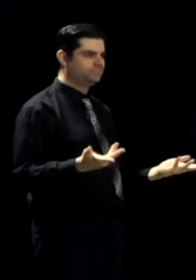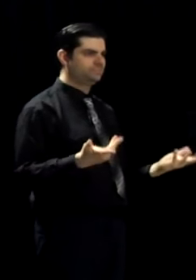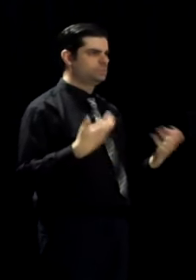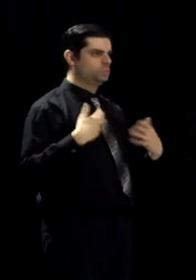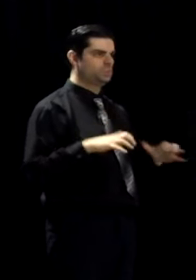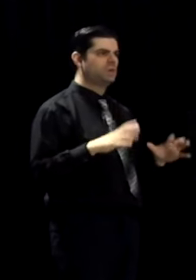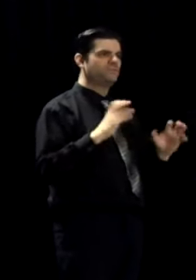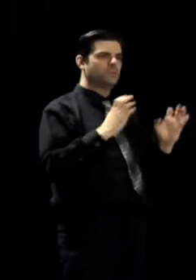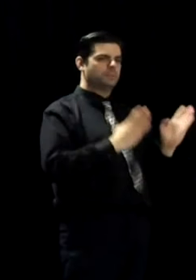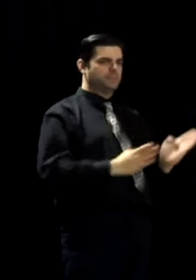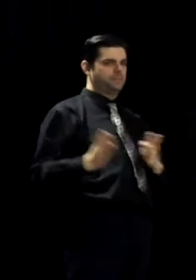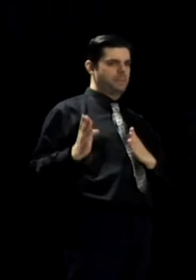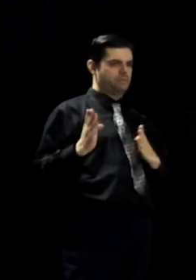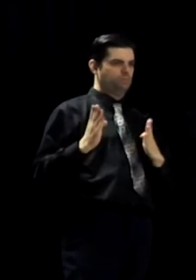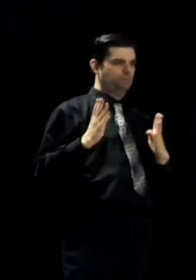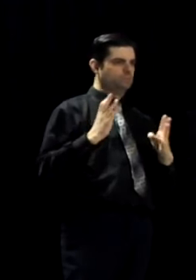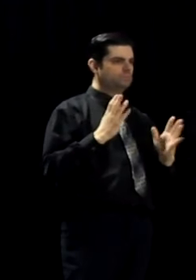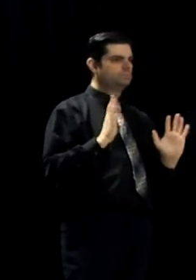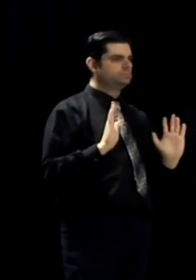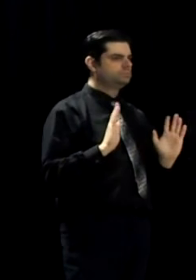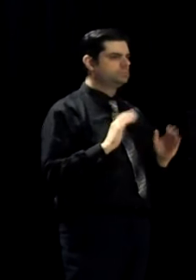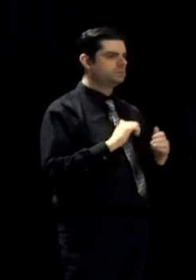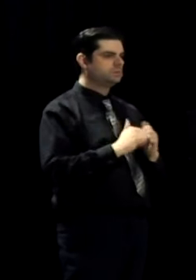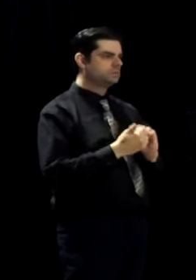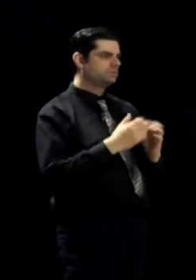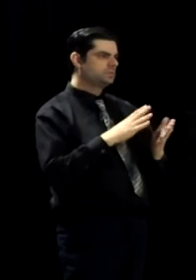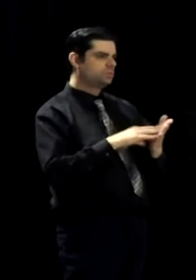with it and react and respond, and we'll do it.